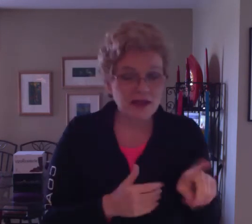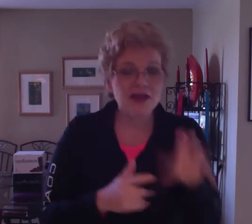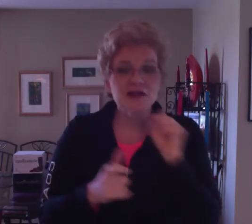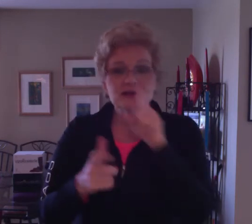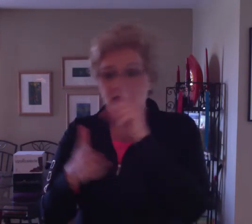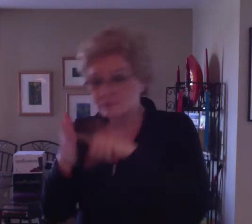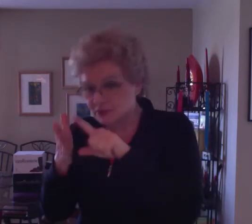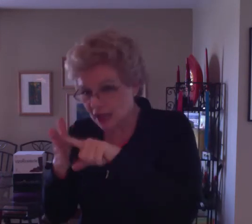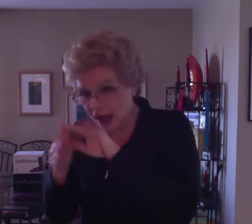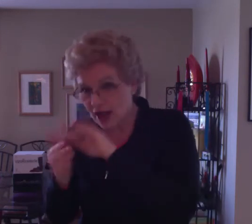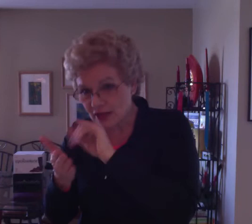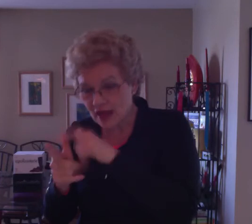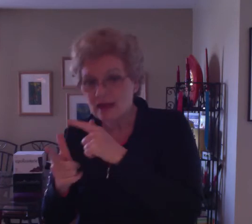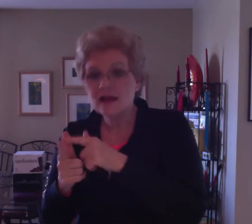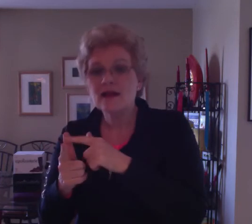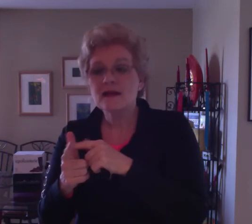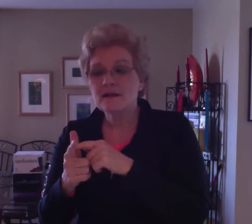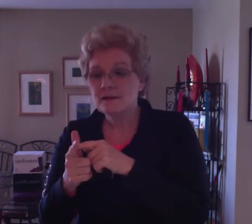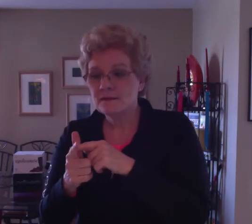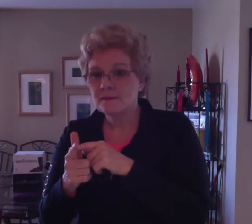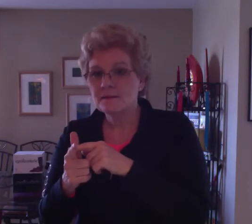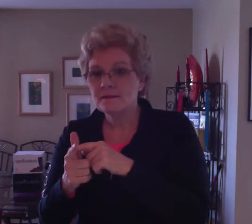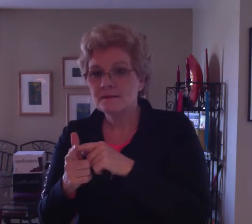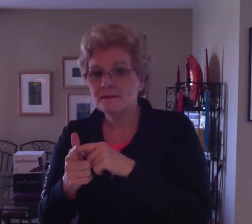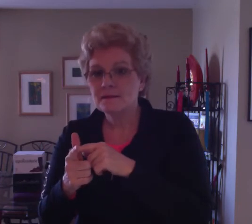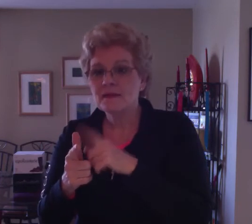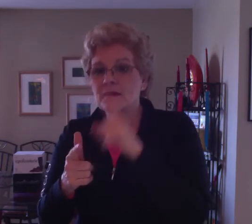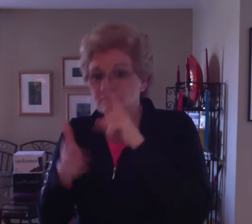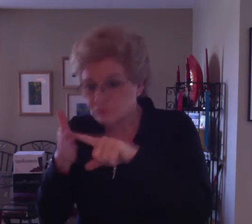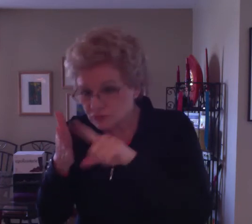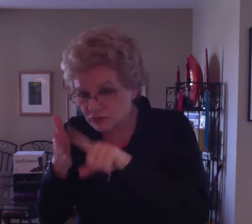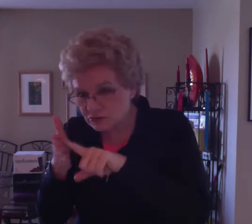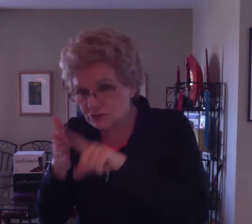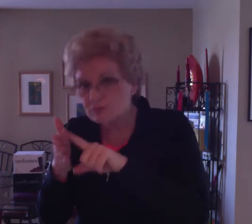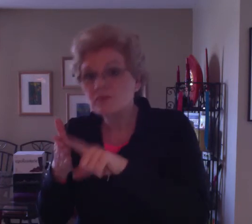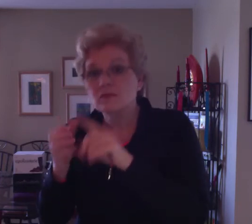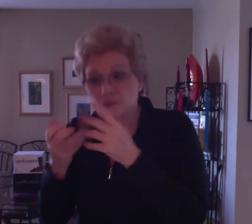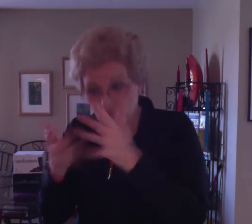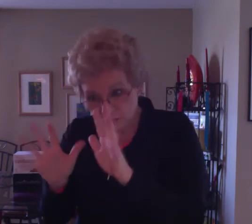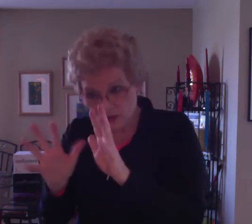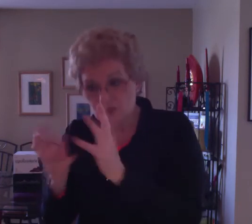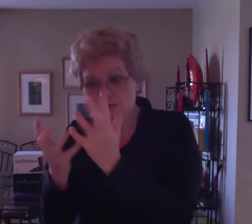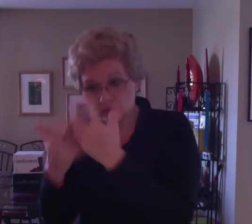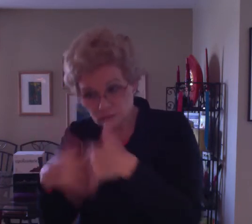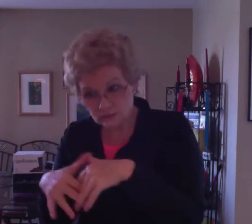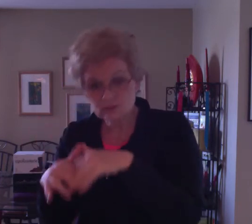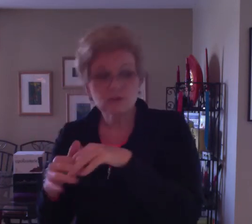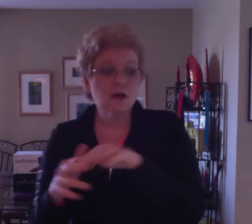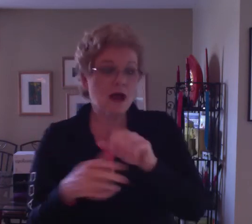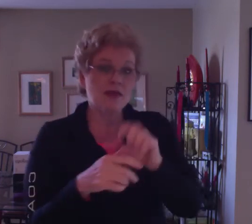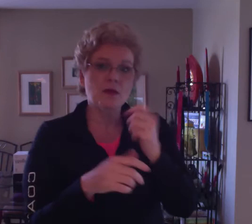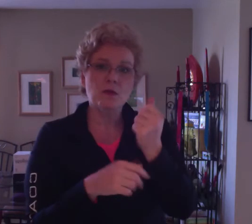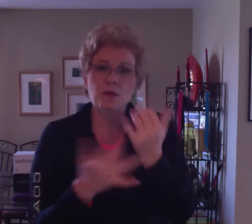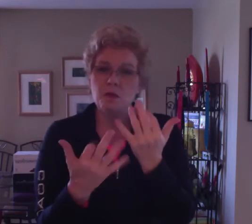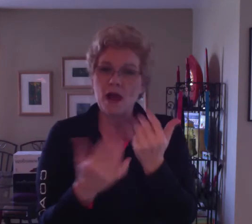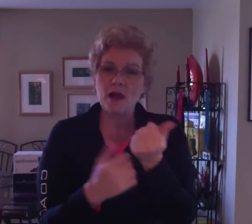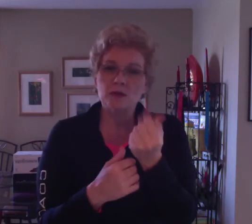That you wait, they go in to check to make sure in the downline, and then you wait a couple of days, and you will get that login